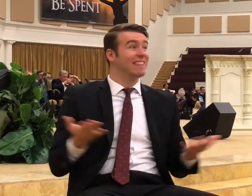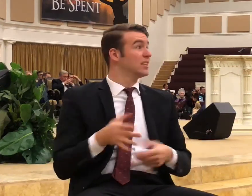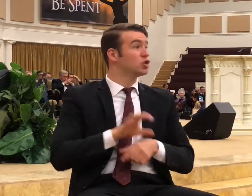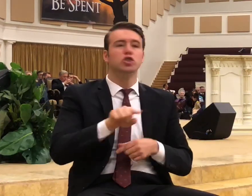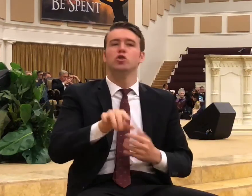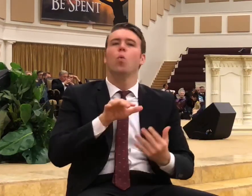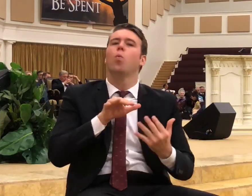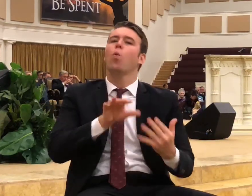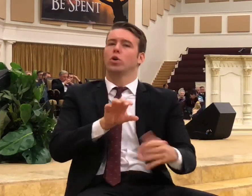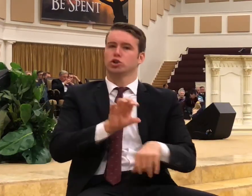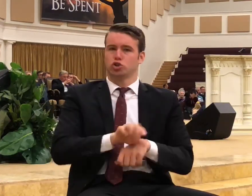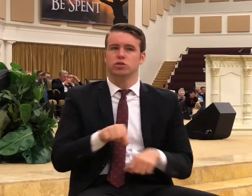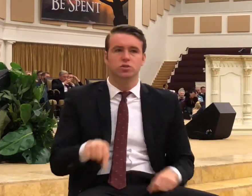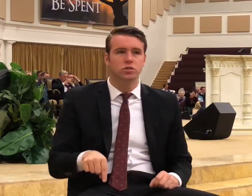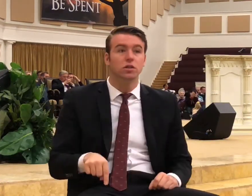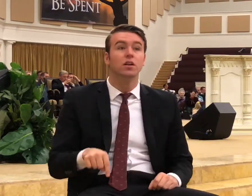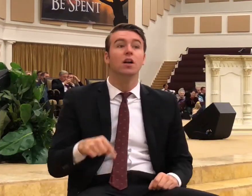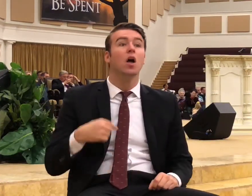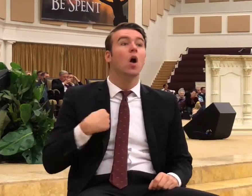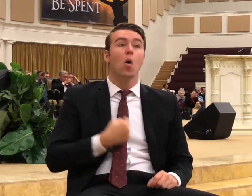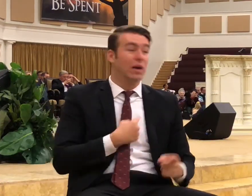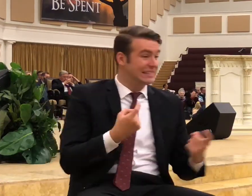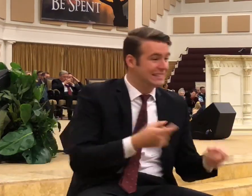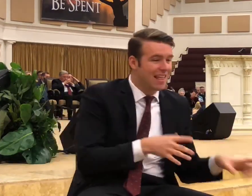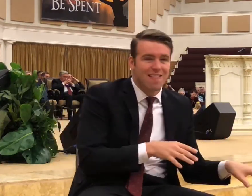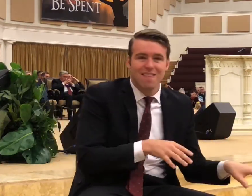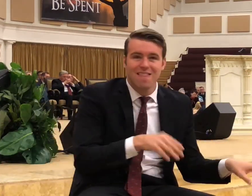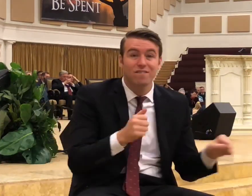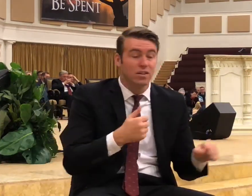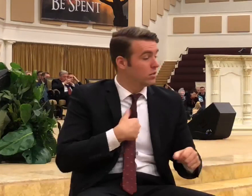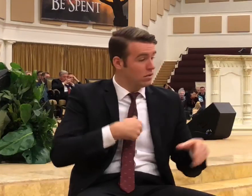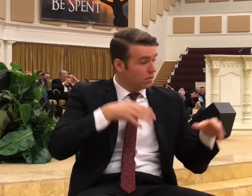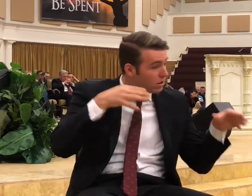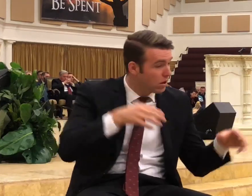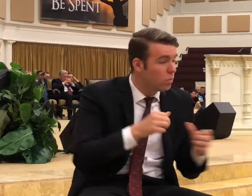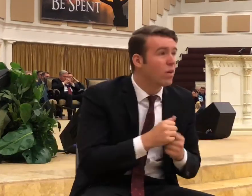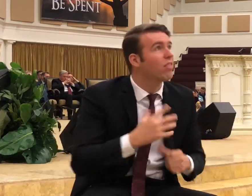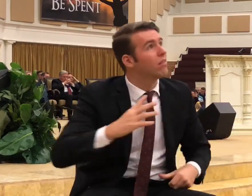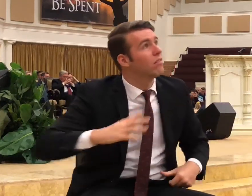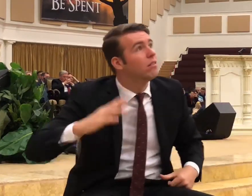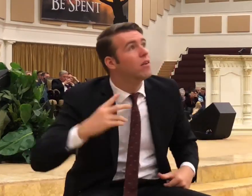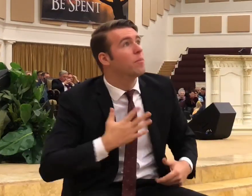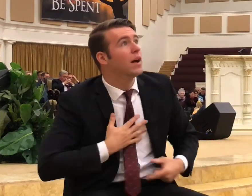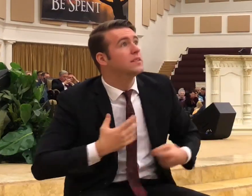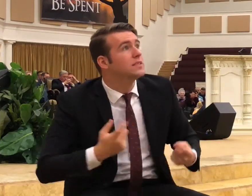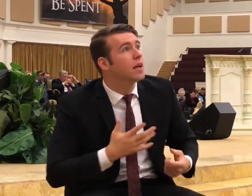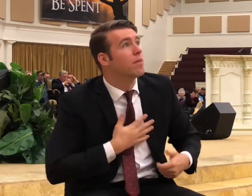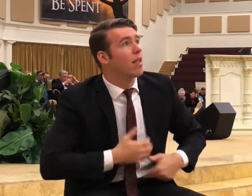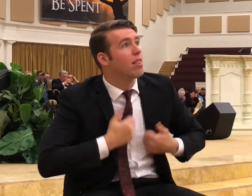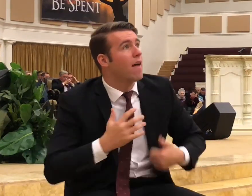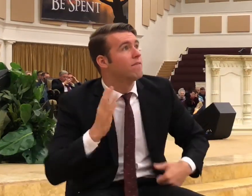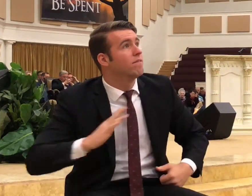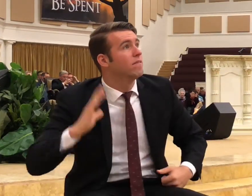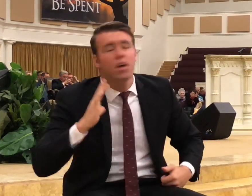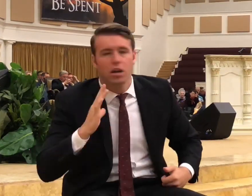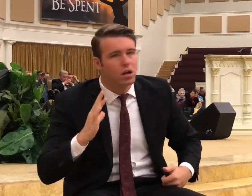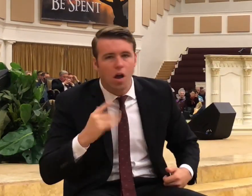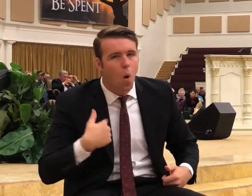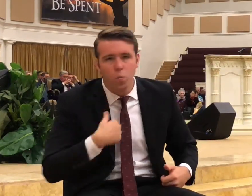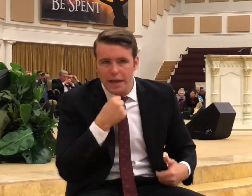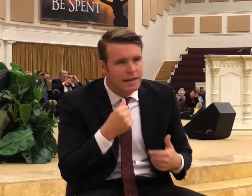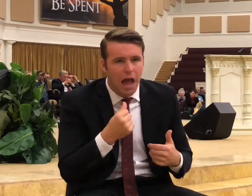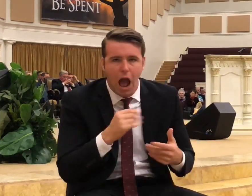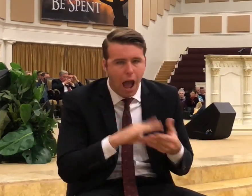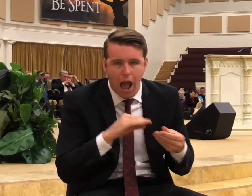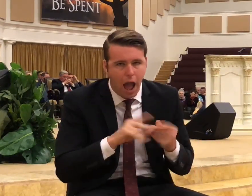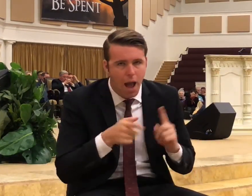church. We've come out of sin. We don't spend all our time talking about what we came out of. Thank God we're not what we used to be. But